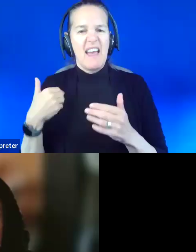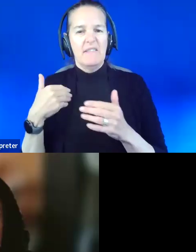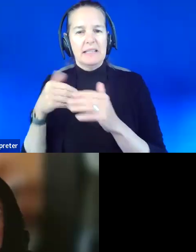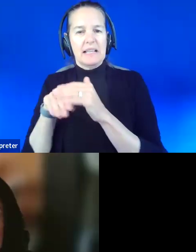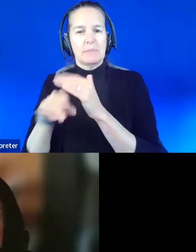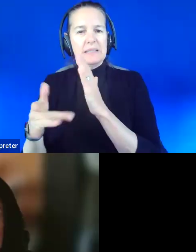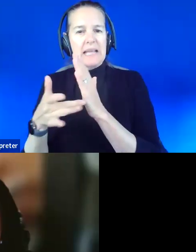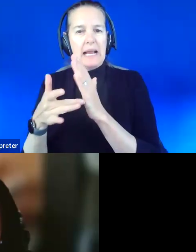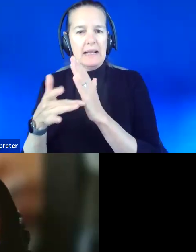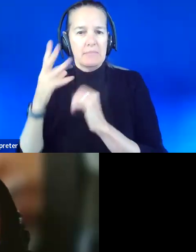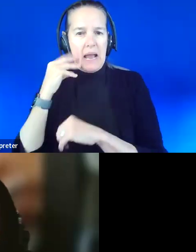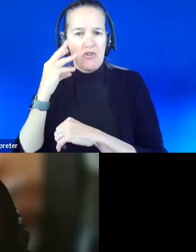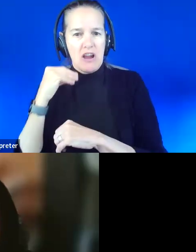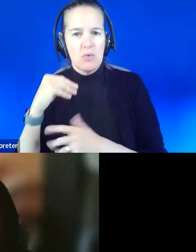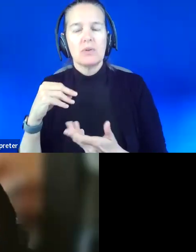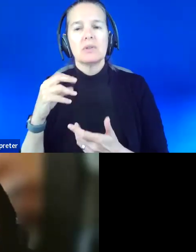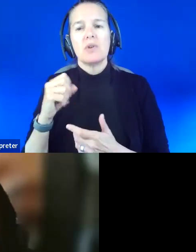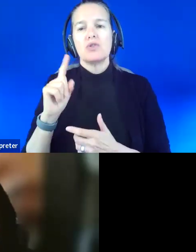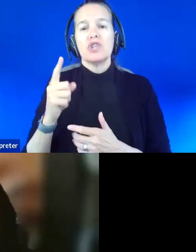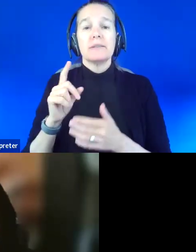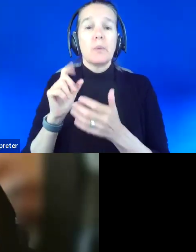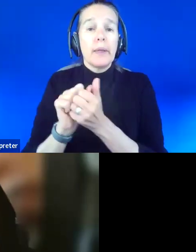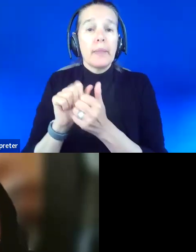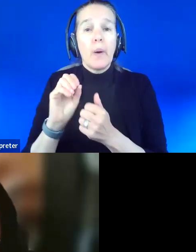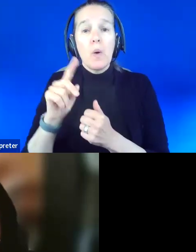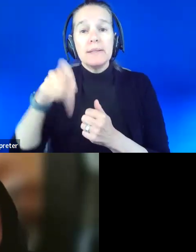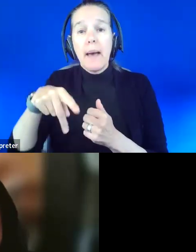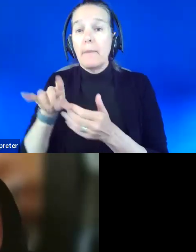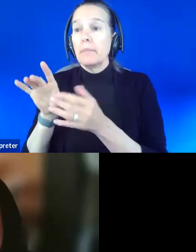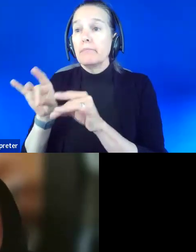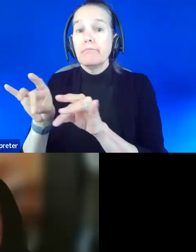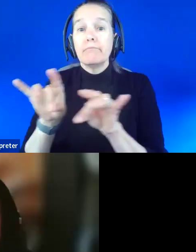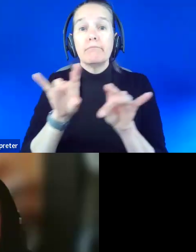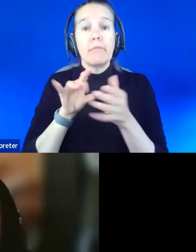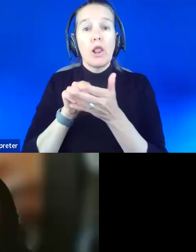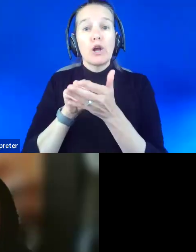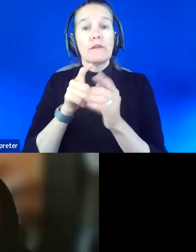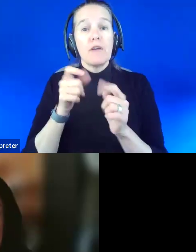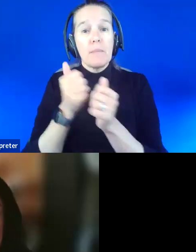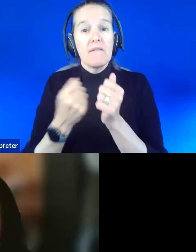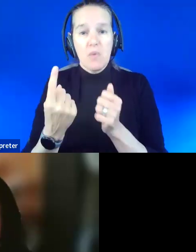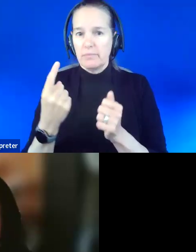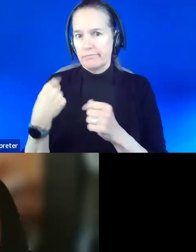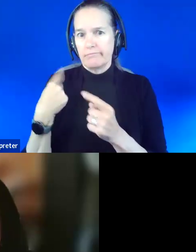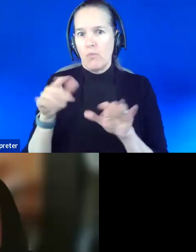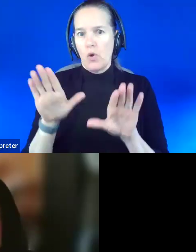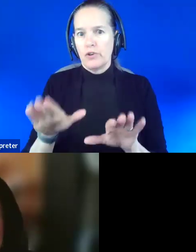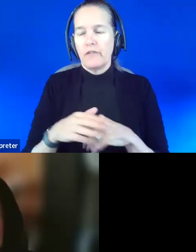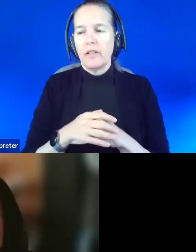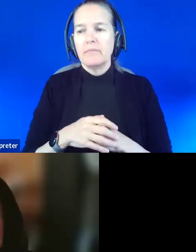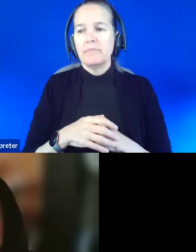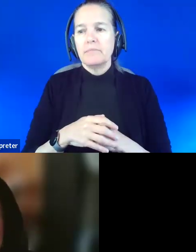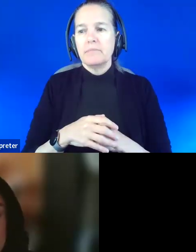background. So just being with ODEP and kind of learning from everyone has been really wonderful. And so what we've been doing